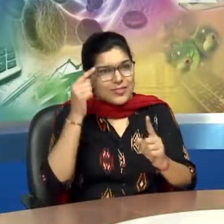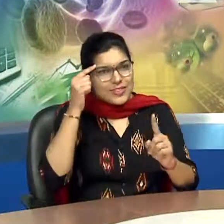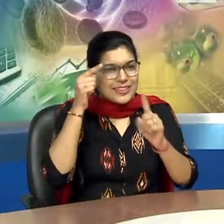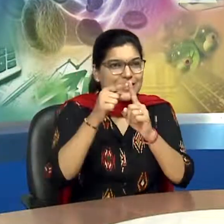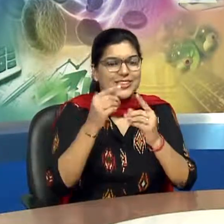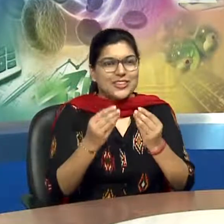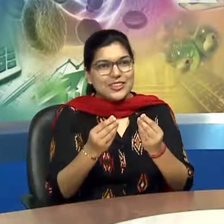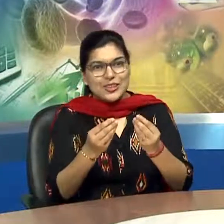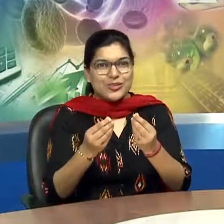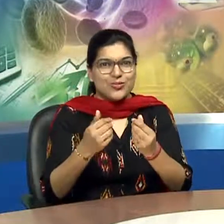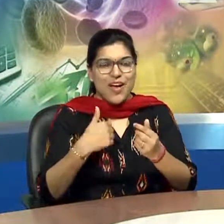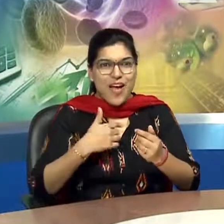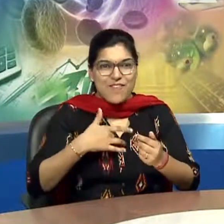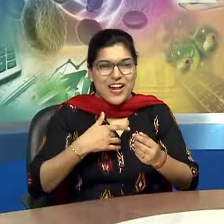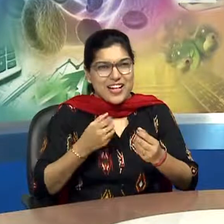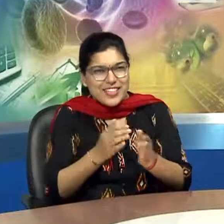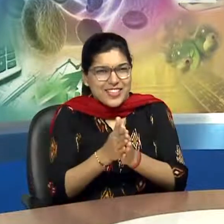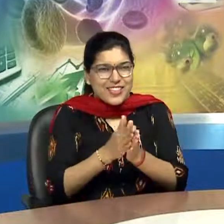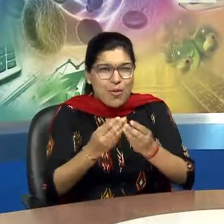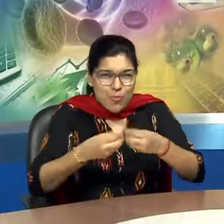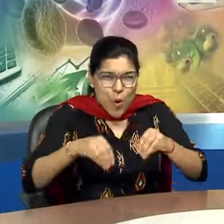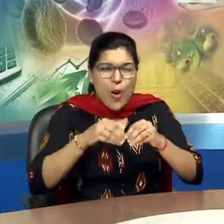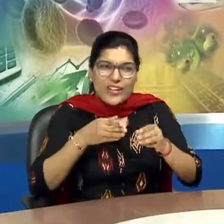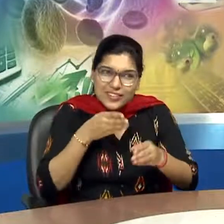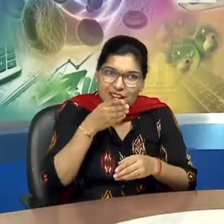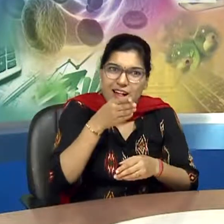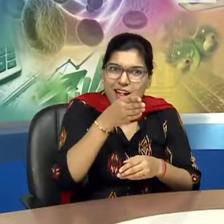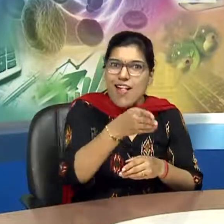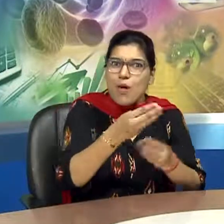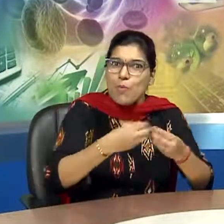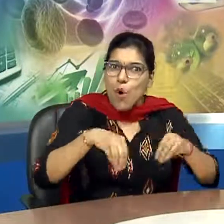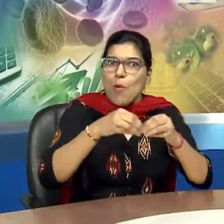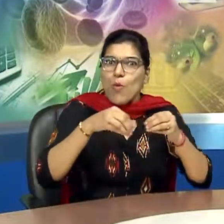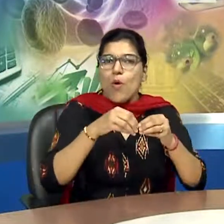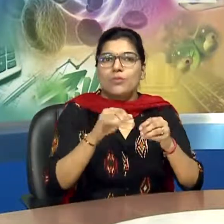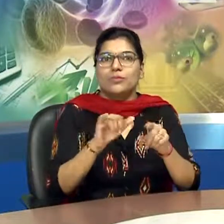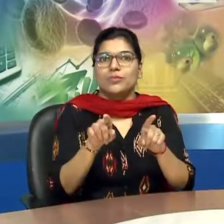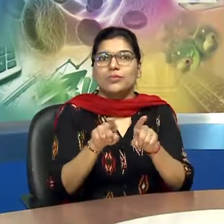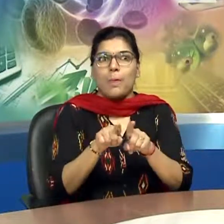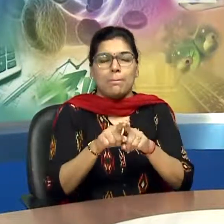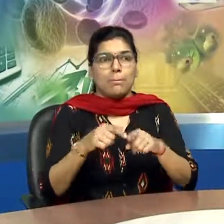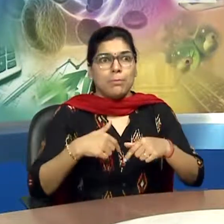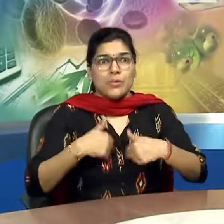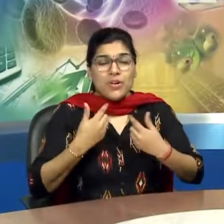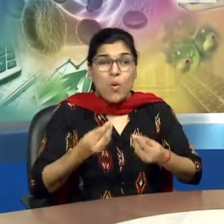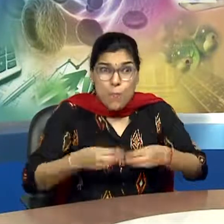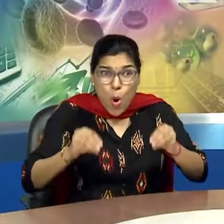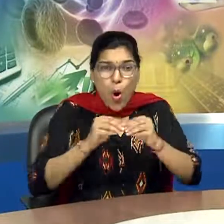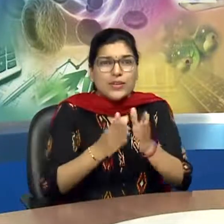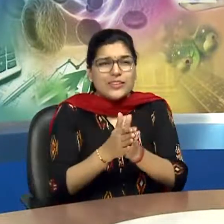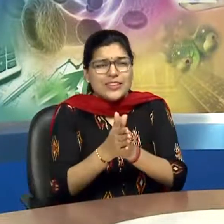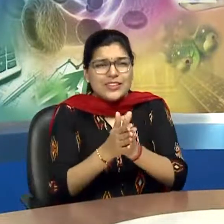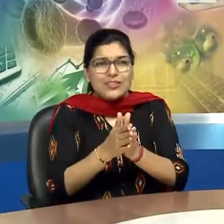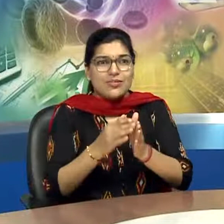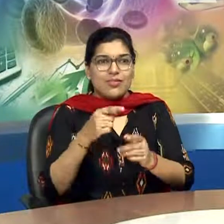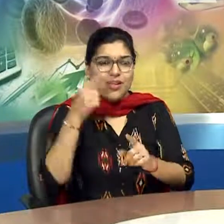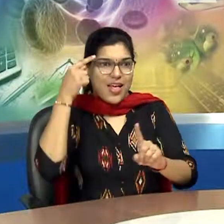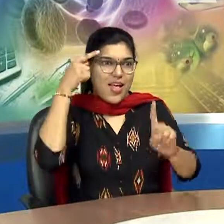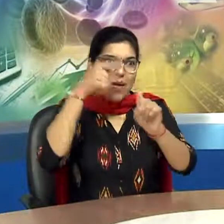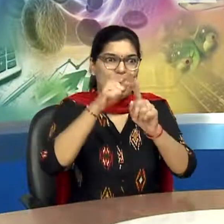This word is enticing. It means you are motivated to do something and you are interested